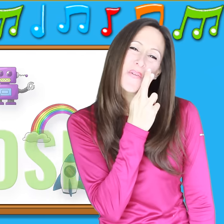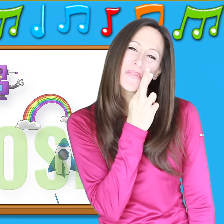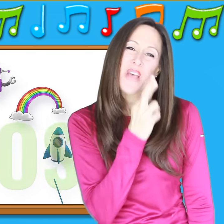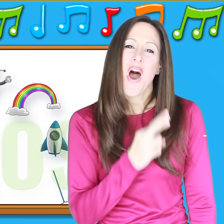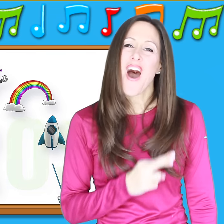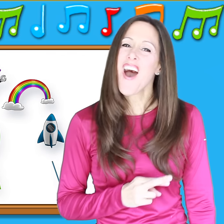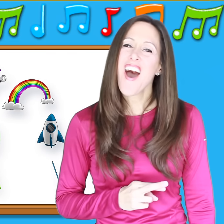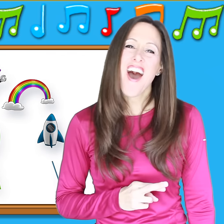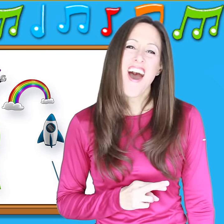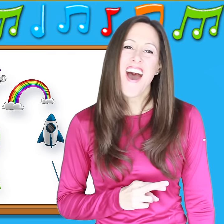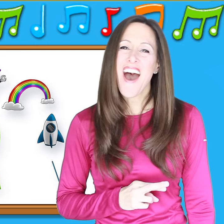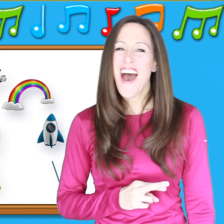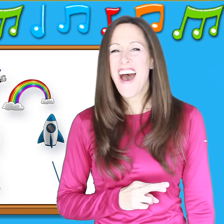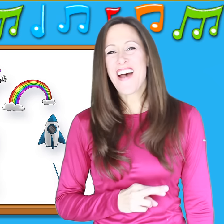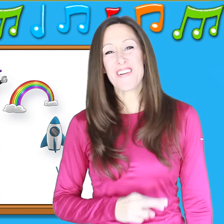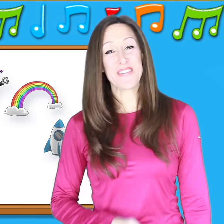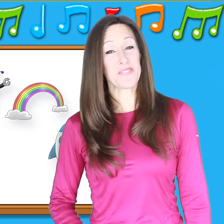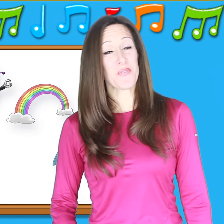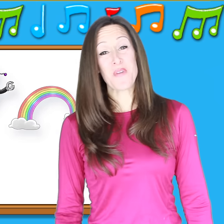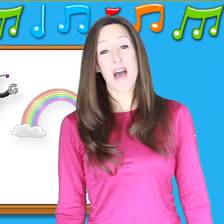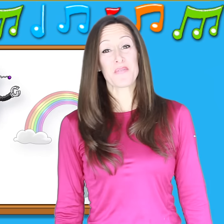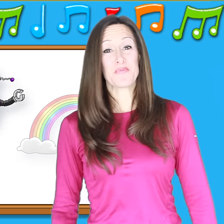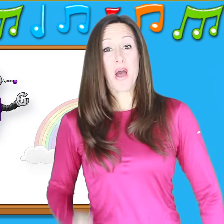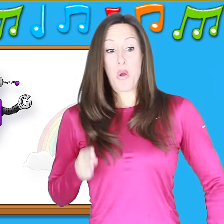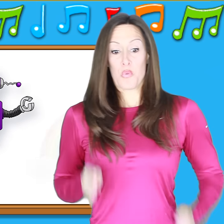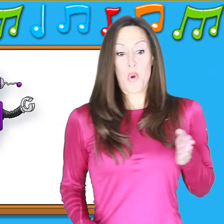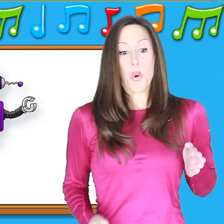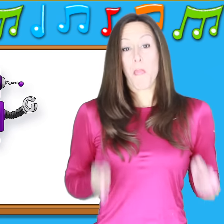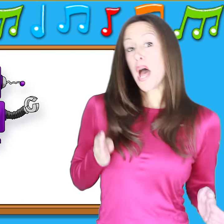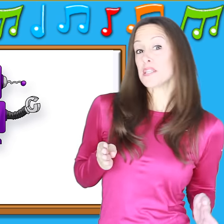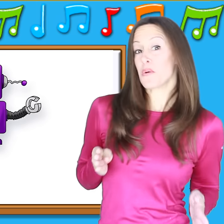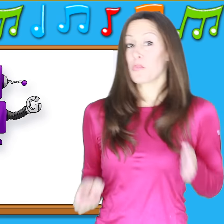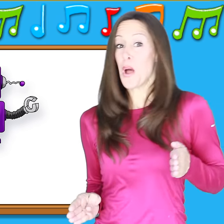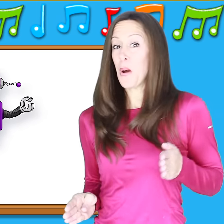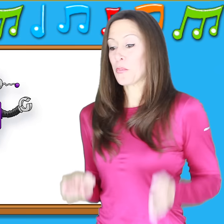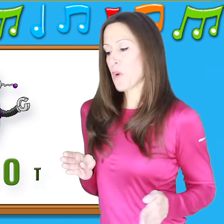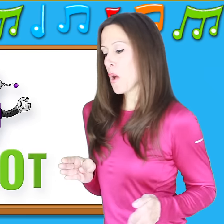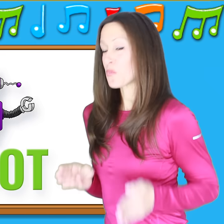rose. R is for robot,